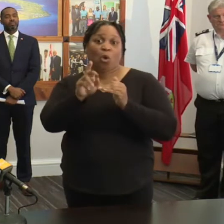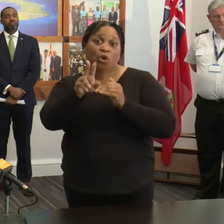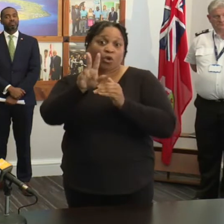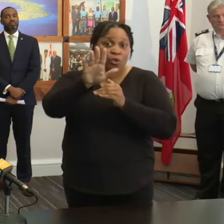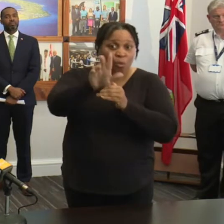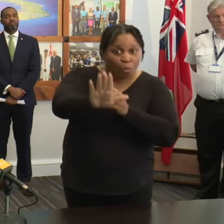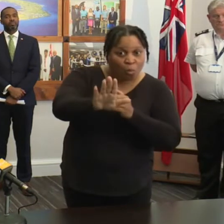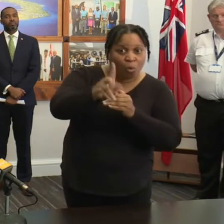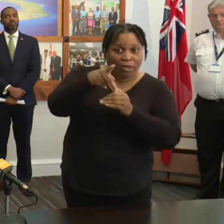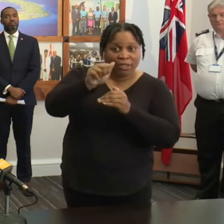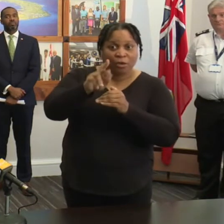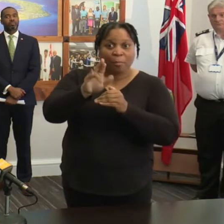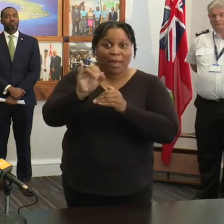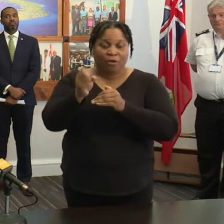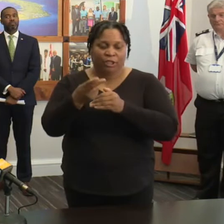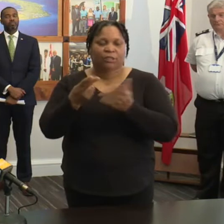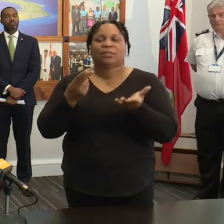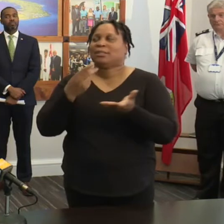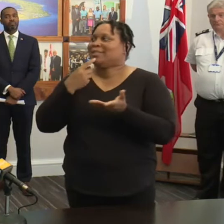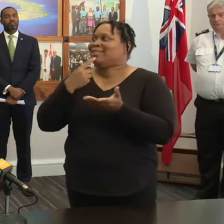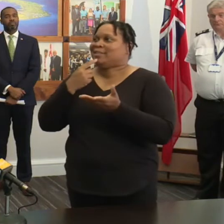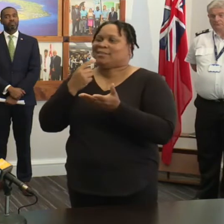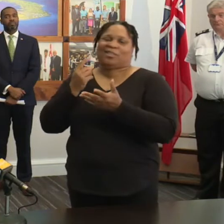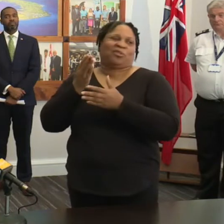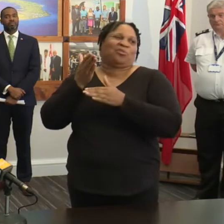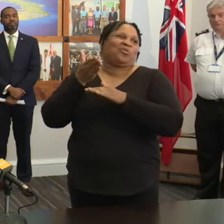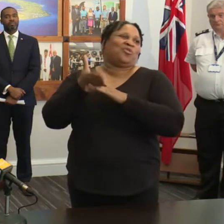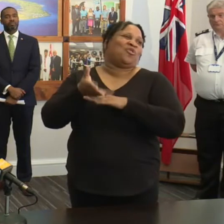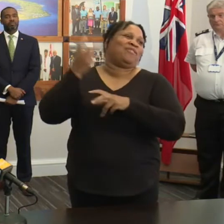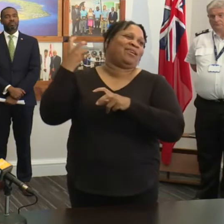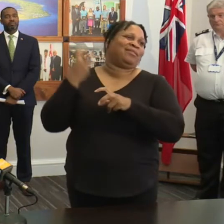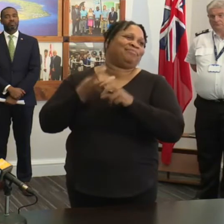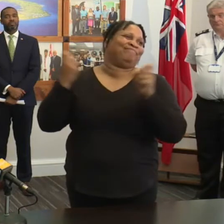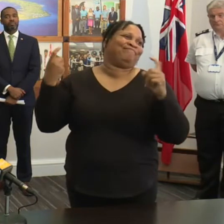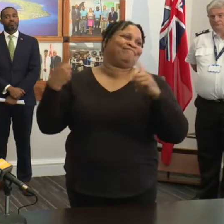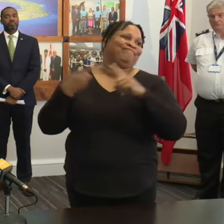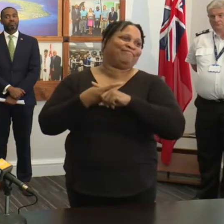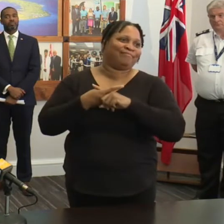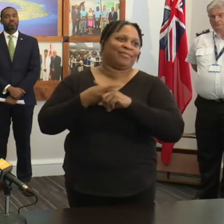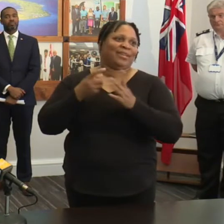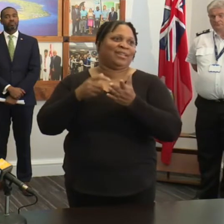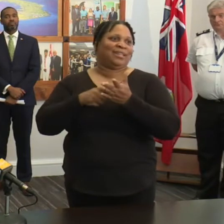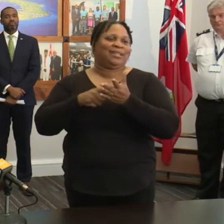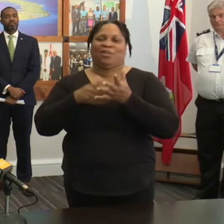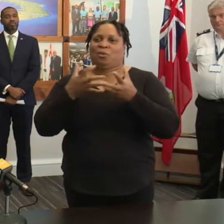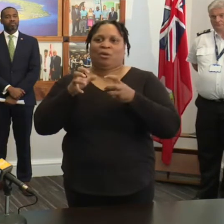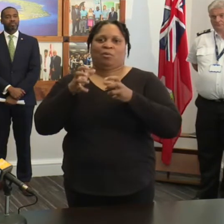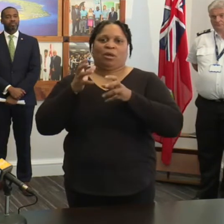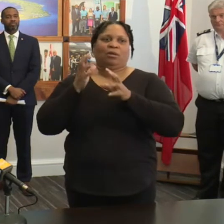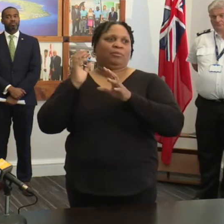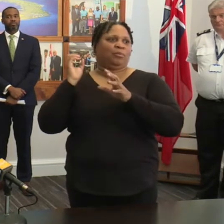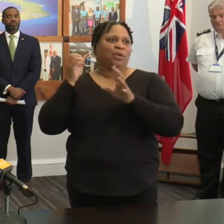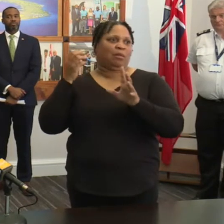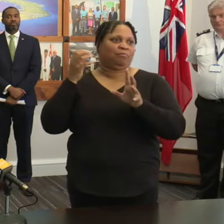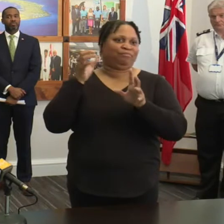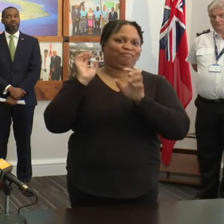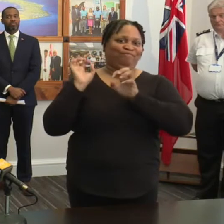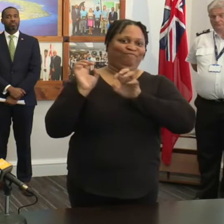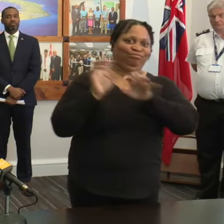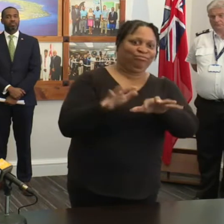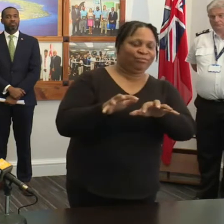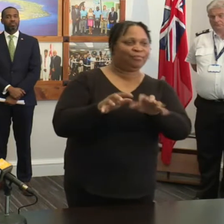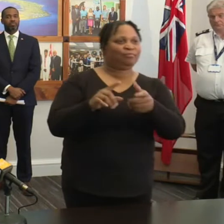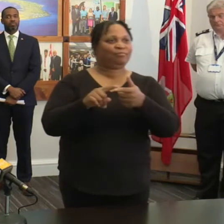parish. So we don't want people to overly complicate this. Okay. We do not want a mad rush and indisciplined behavior at our